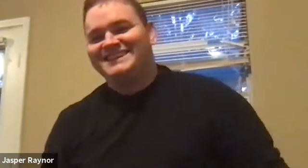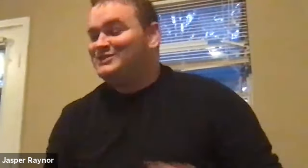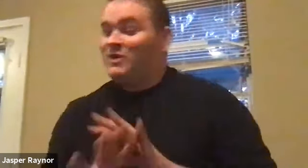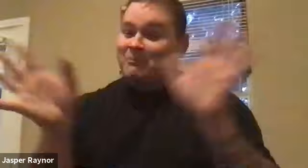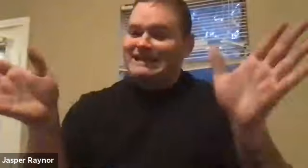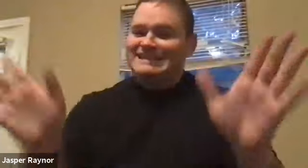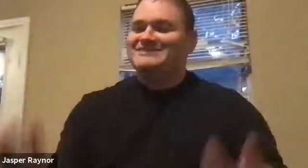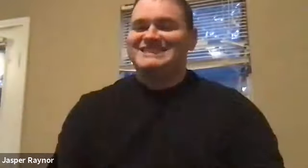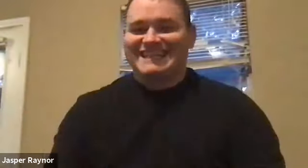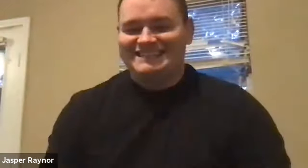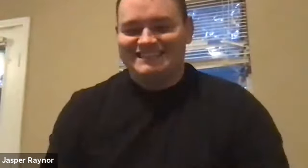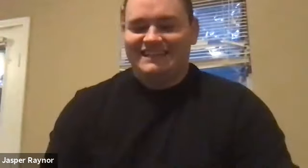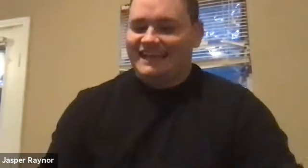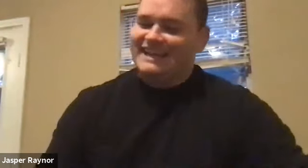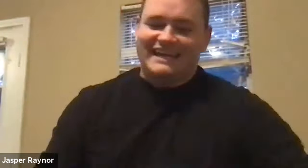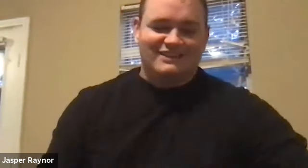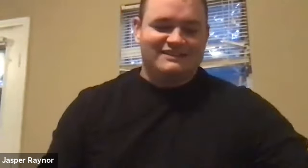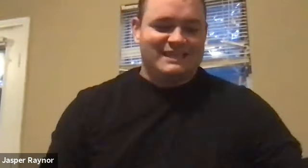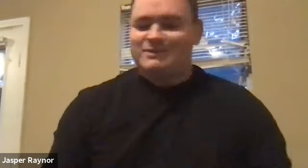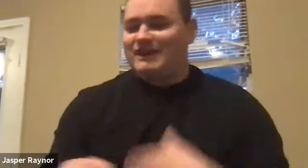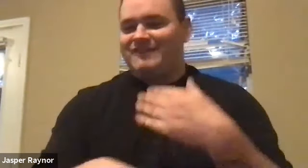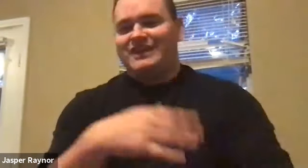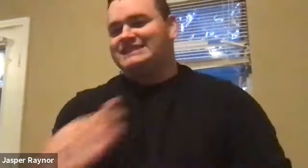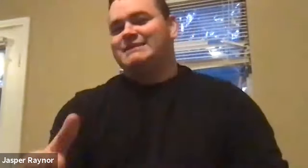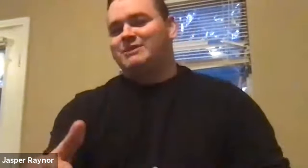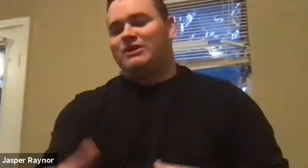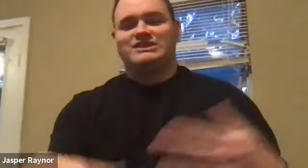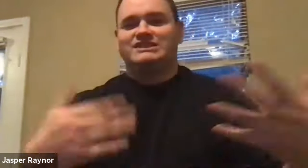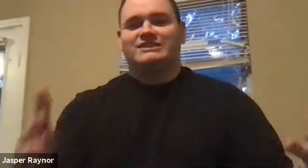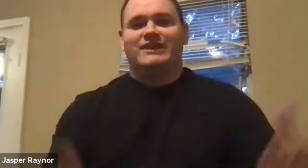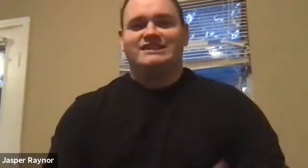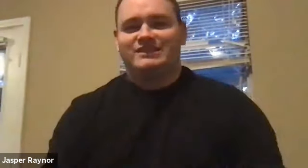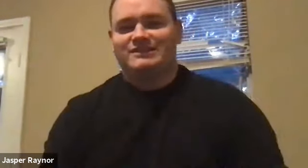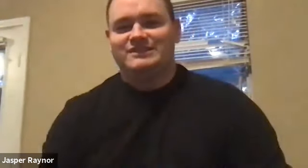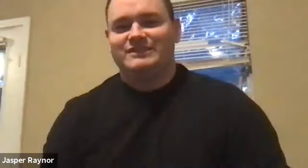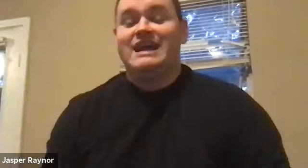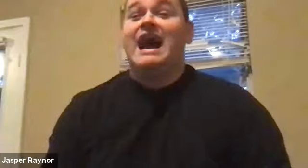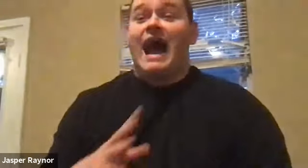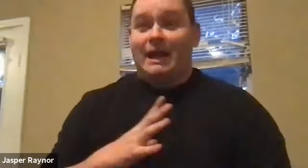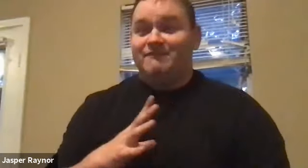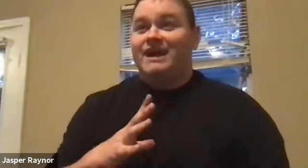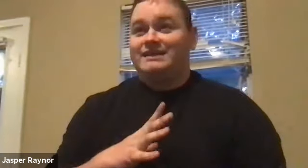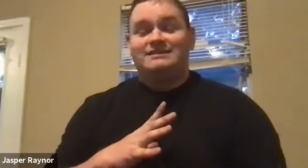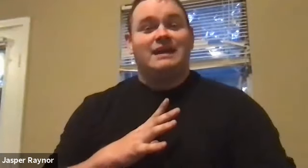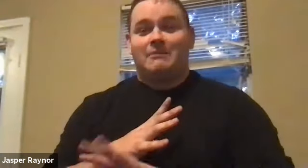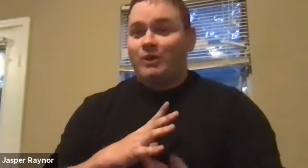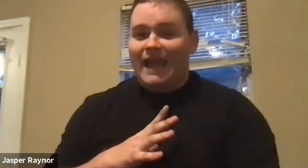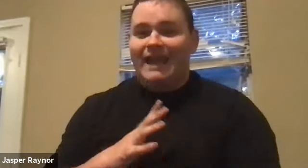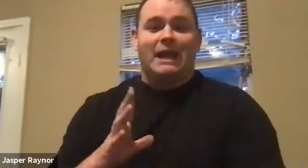Two completely different signs. I get asked all the time, so I figured I'd skip the question and just go ahead and show it to you. I'm fine. I'm okay. I'm